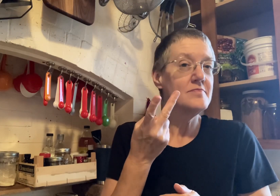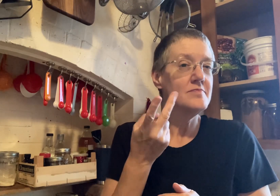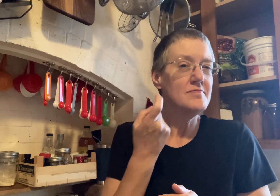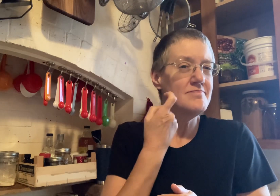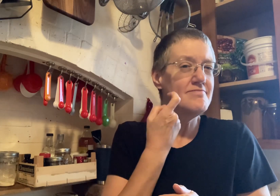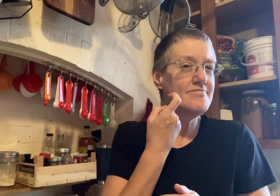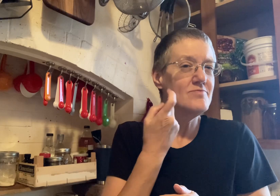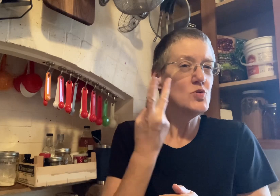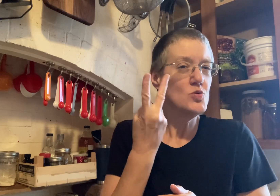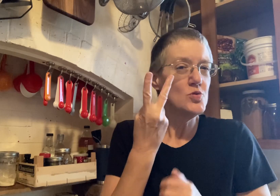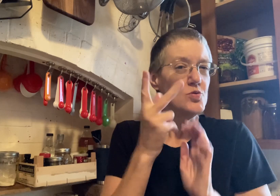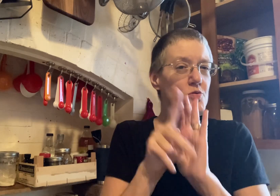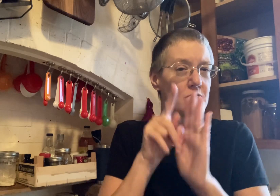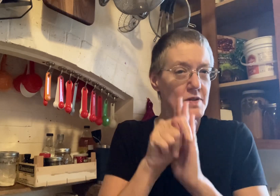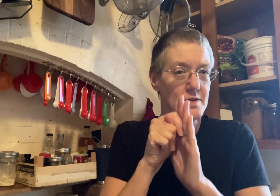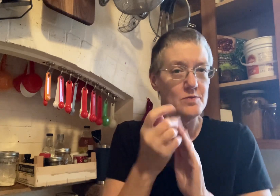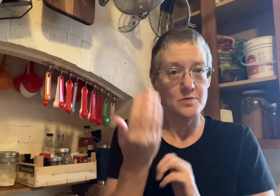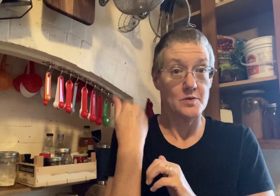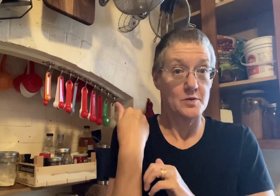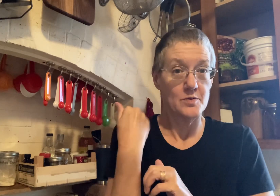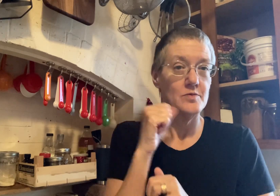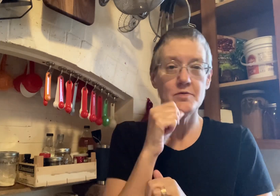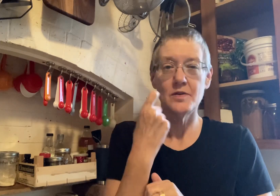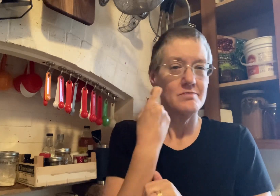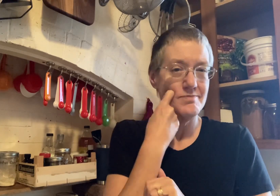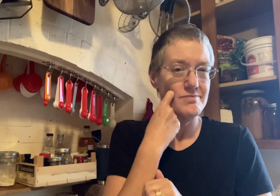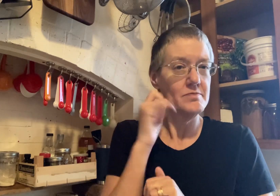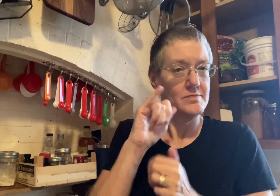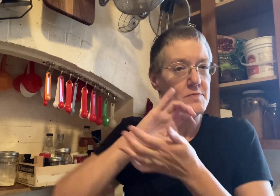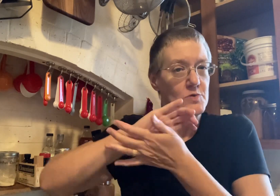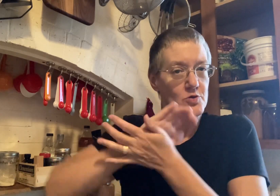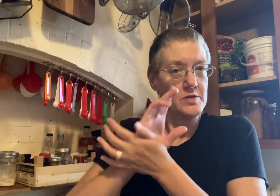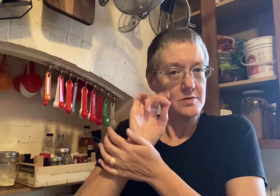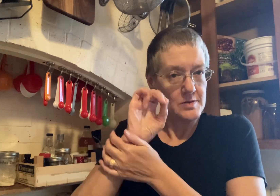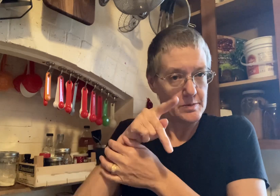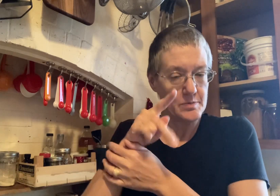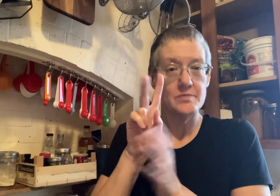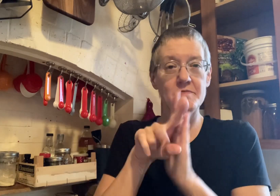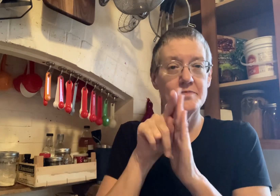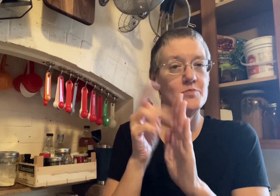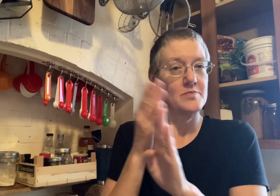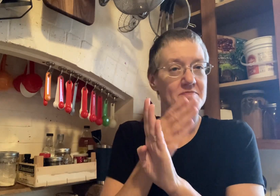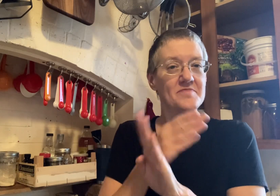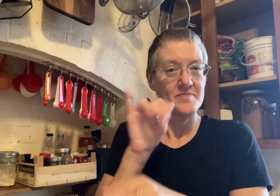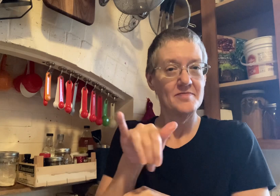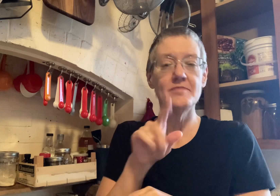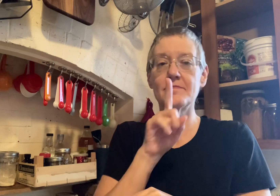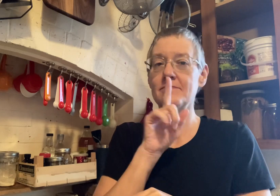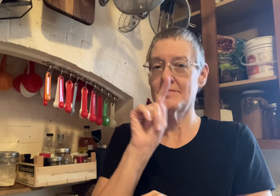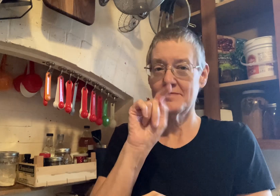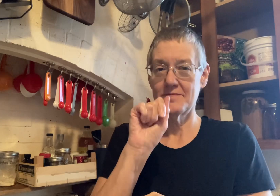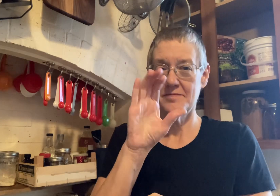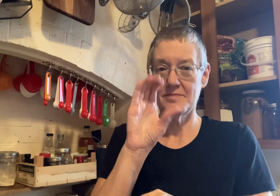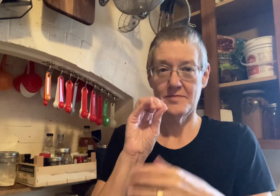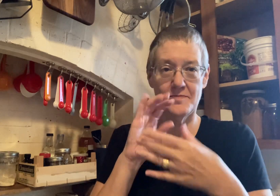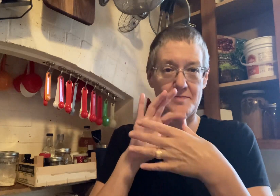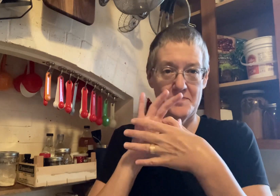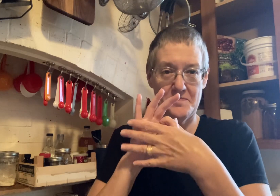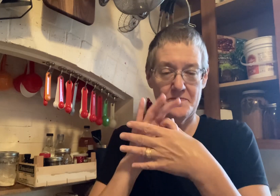Now, if you've seen our 2 videos ago, not the most recent one was cheese dip, but the one before that was